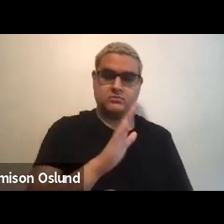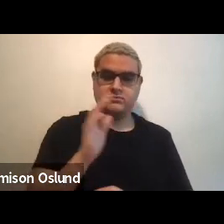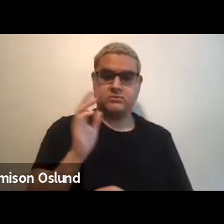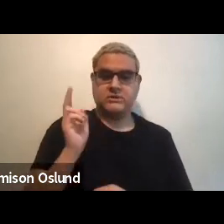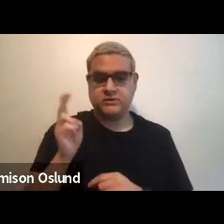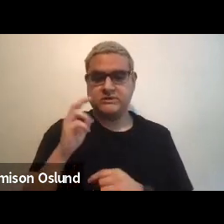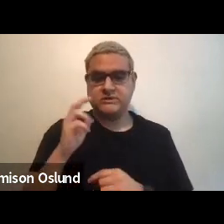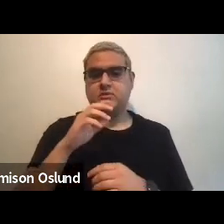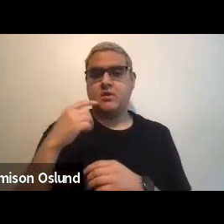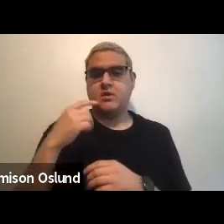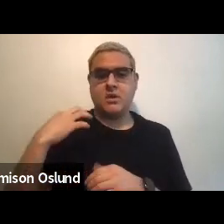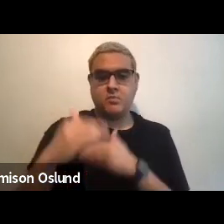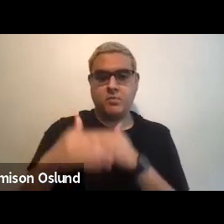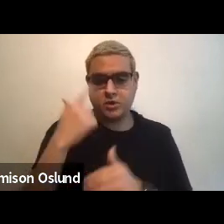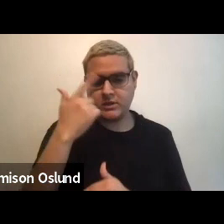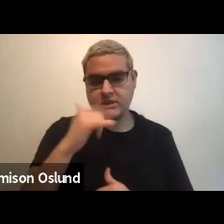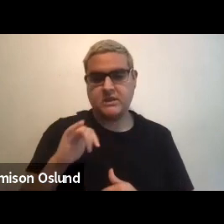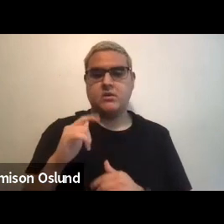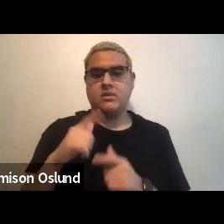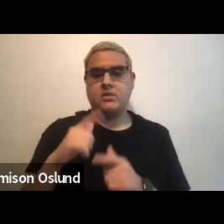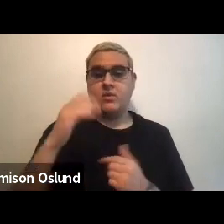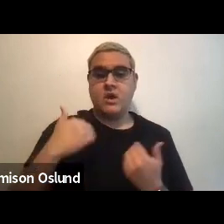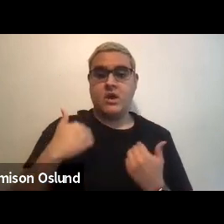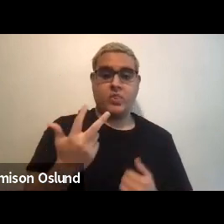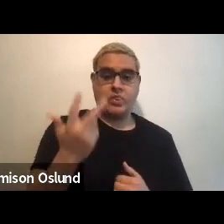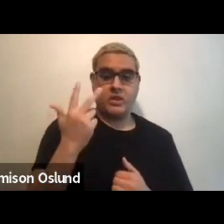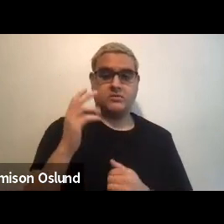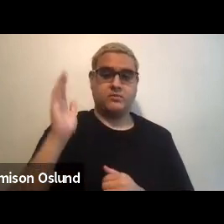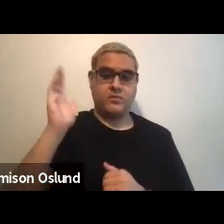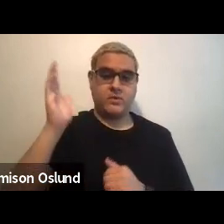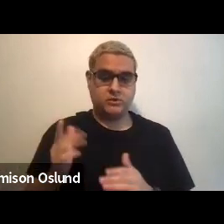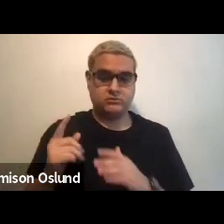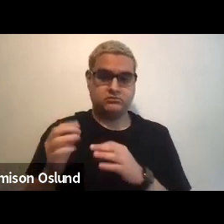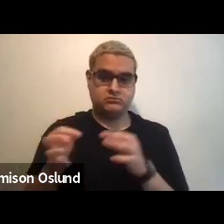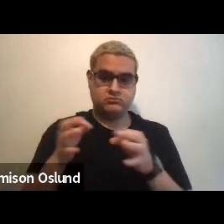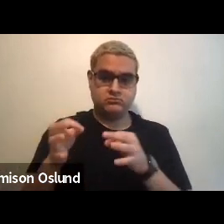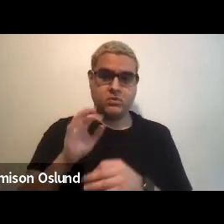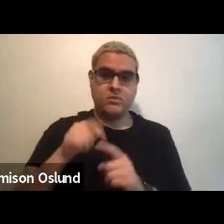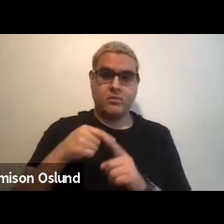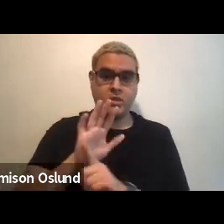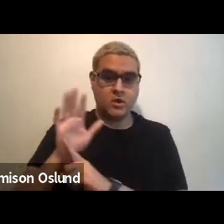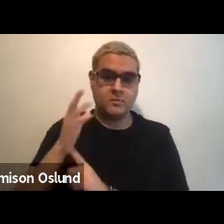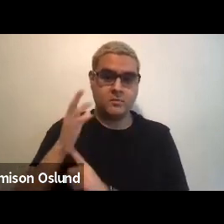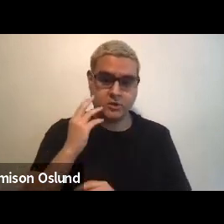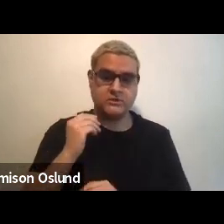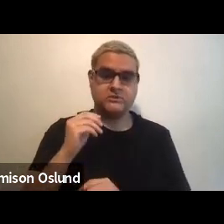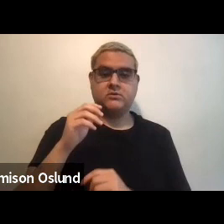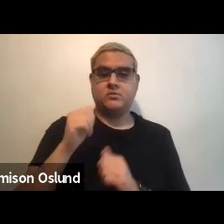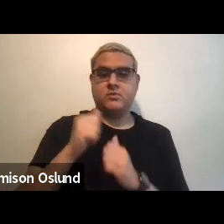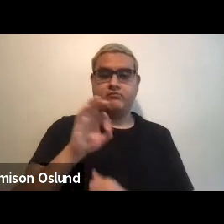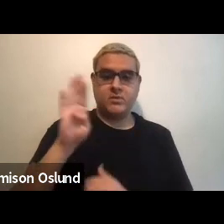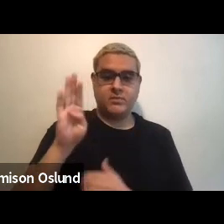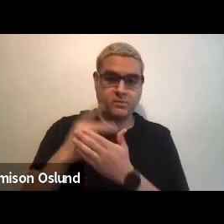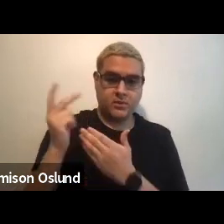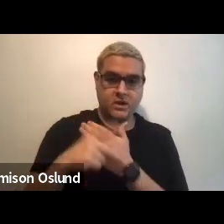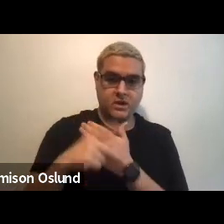and we'll be discussing some information about the Fulbright program, its history, the process for applying. We actually do have three presenters